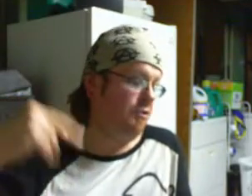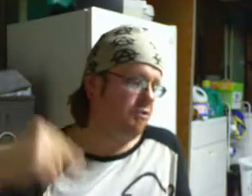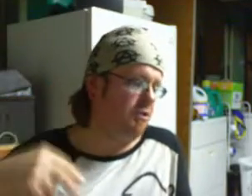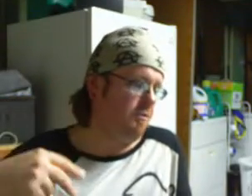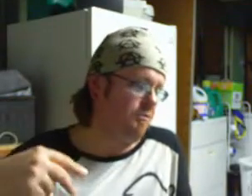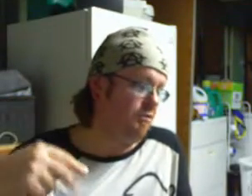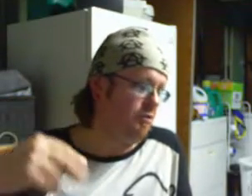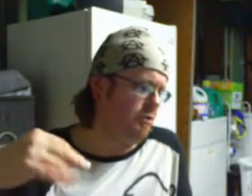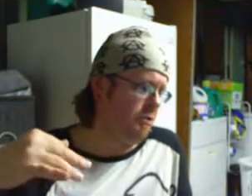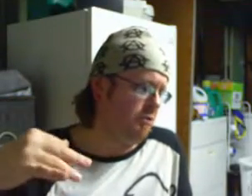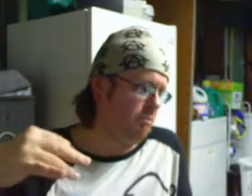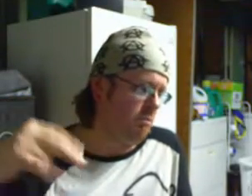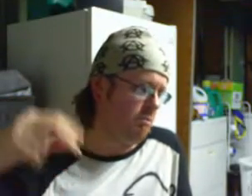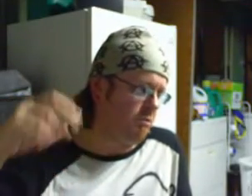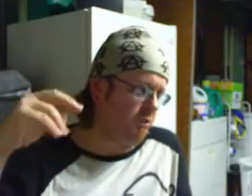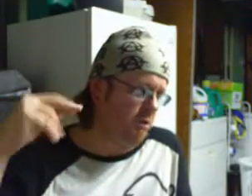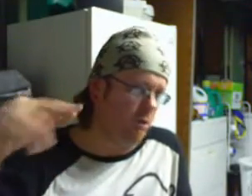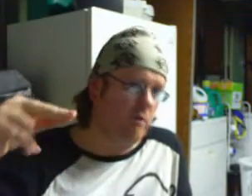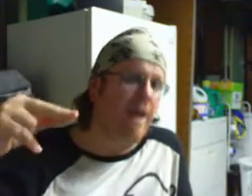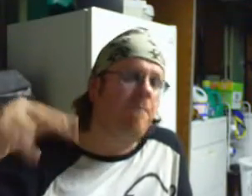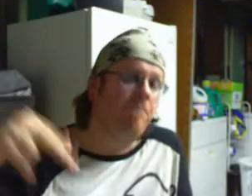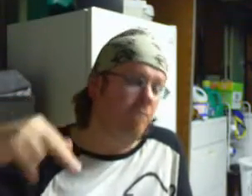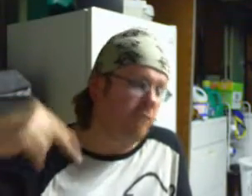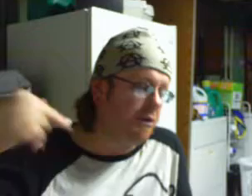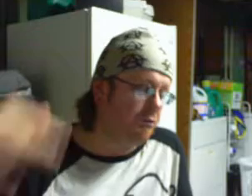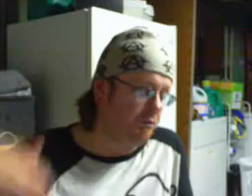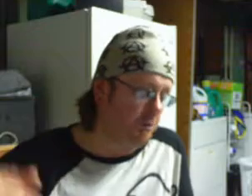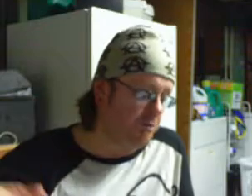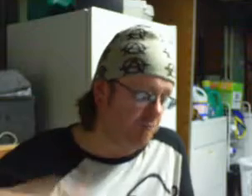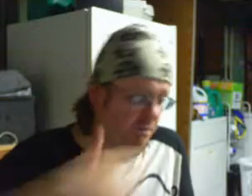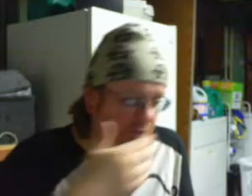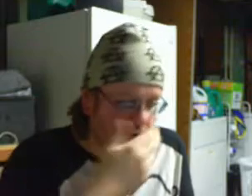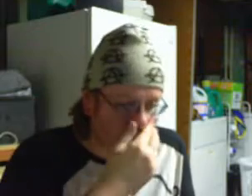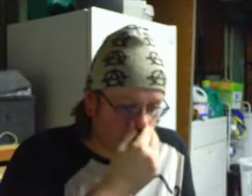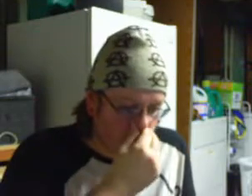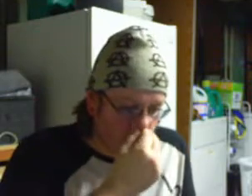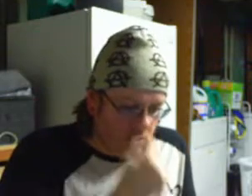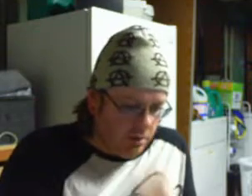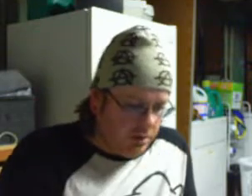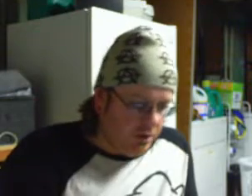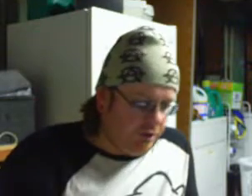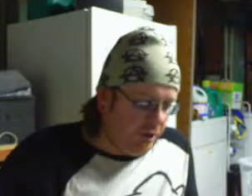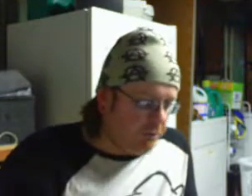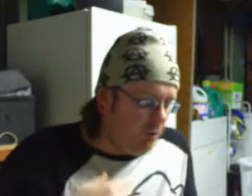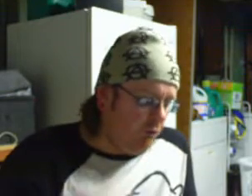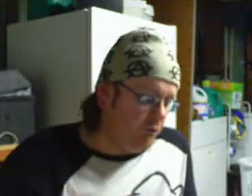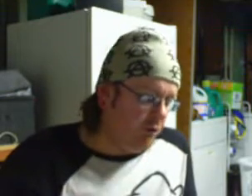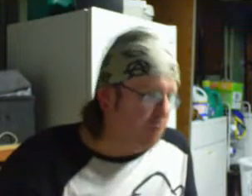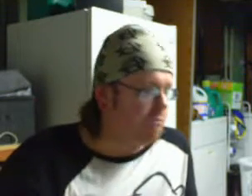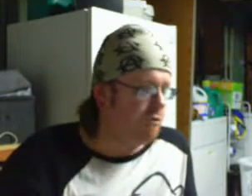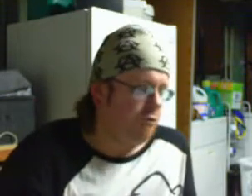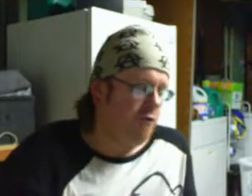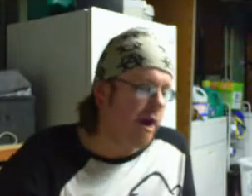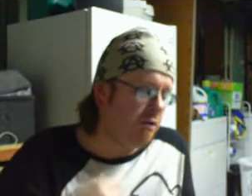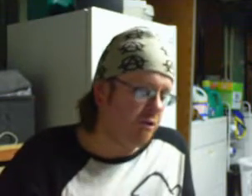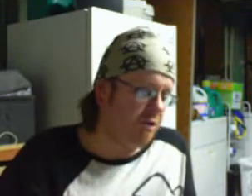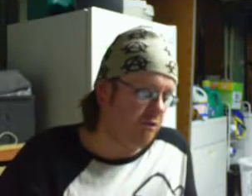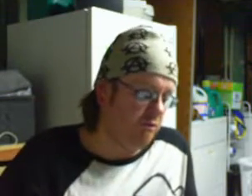know, you got this moment where it's like, oh crap, Nathan's talking about me. And Nathan also tells him that the child that he conceived